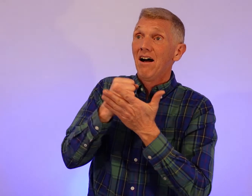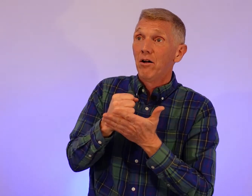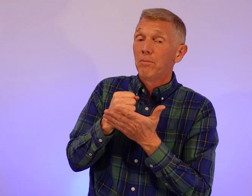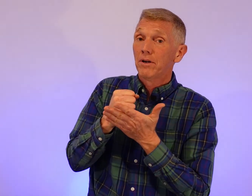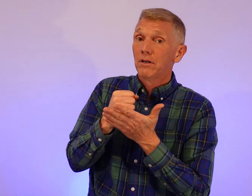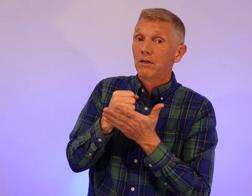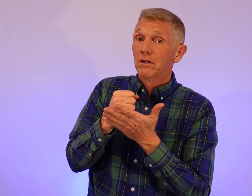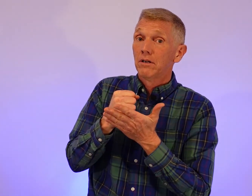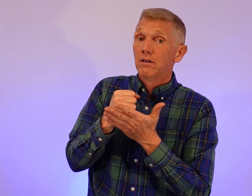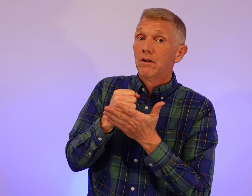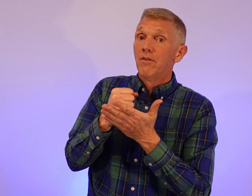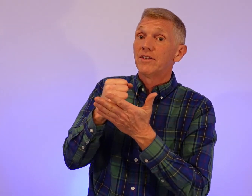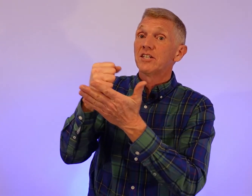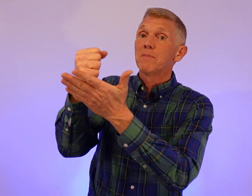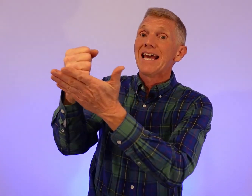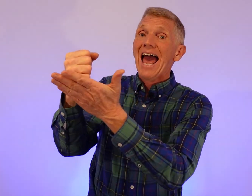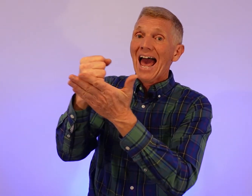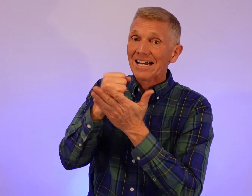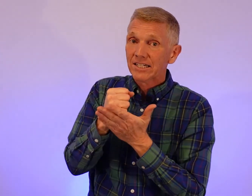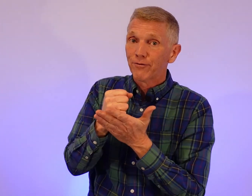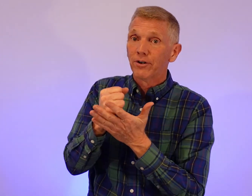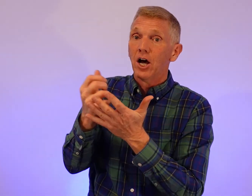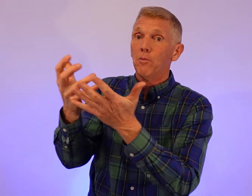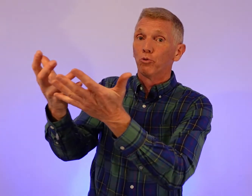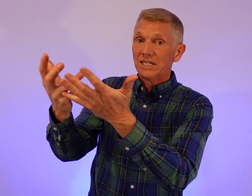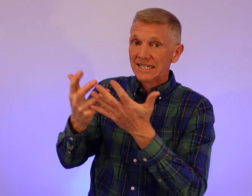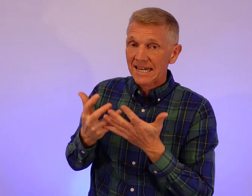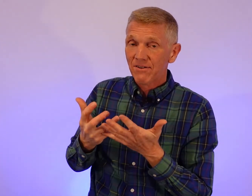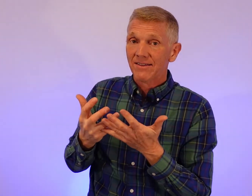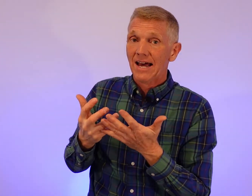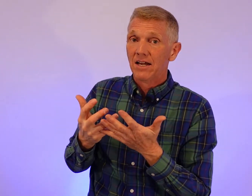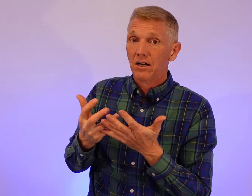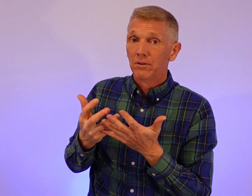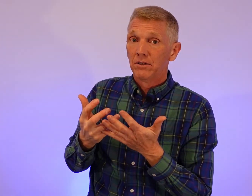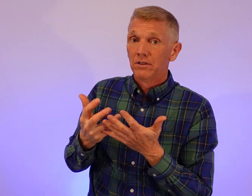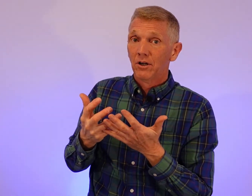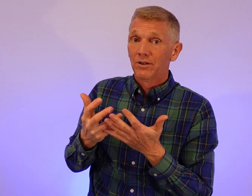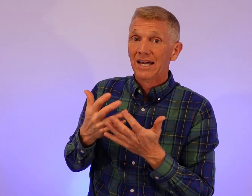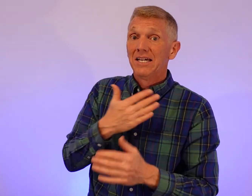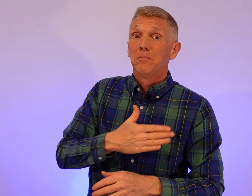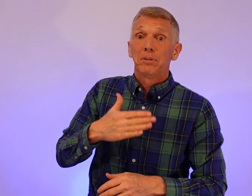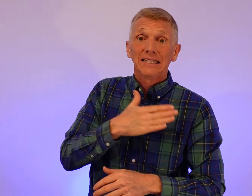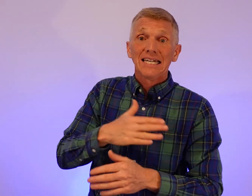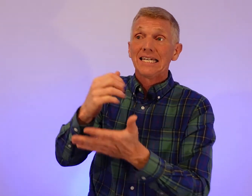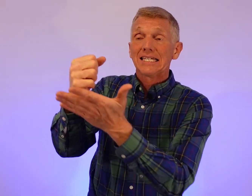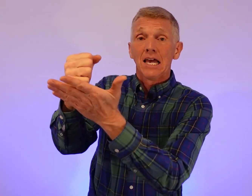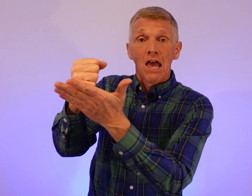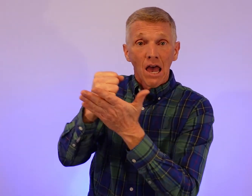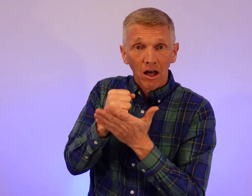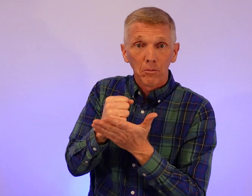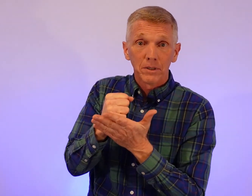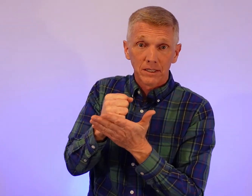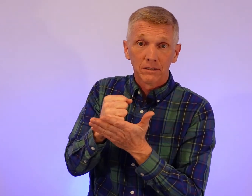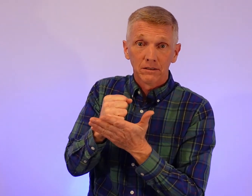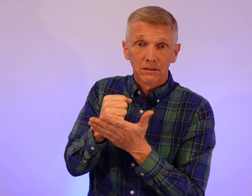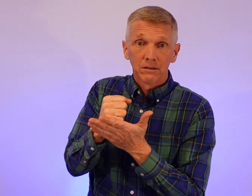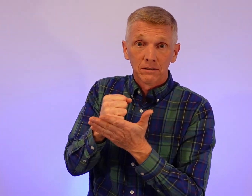help, this is me asking for help, receiving that help. Okay, please help me.